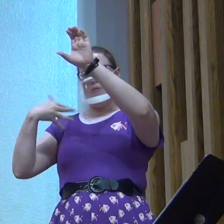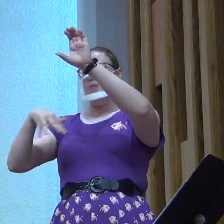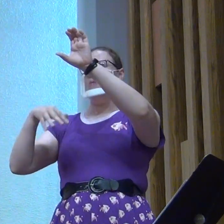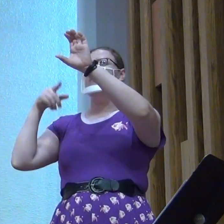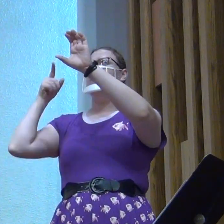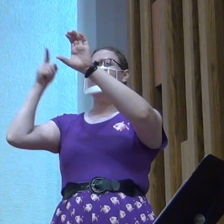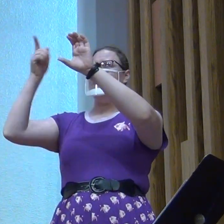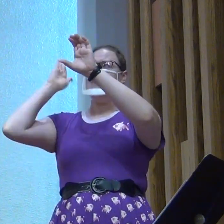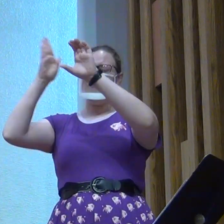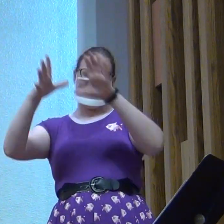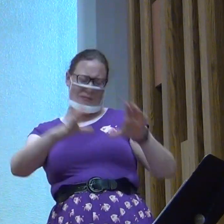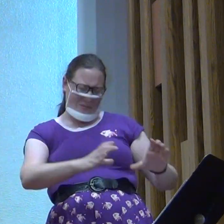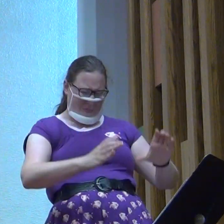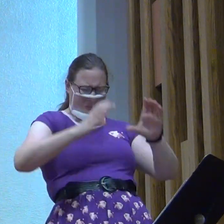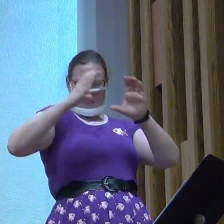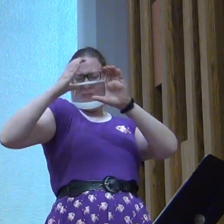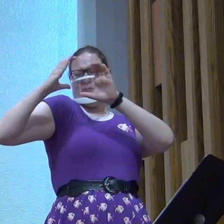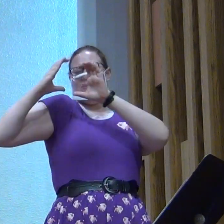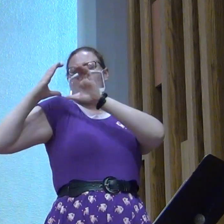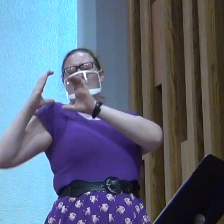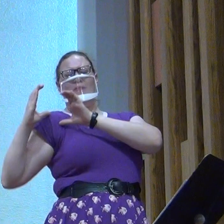them for us.